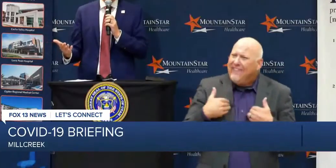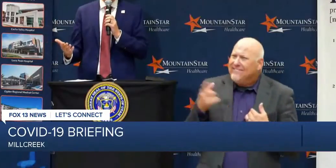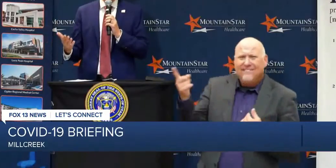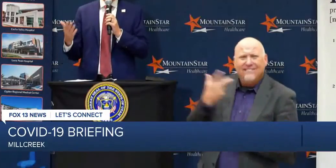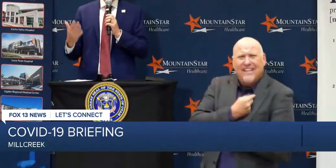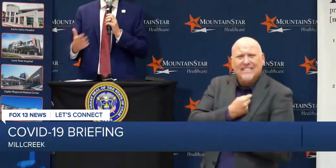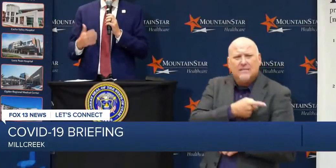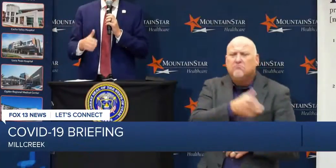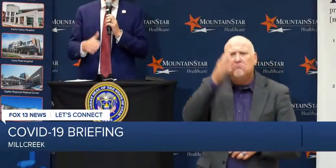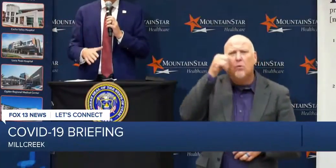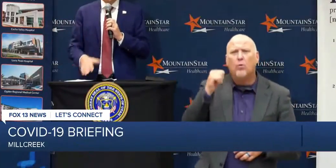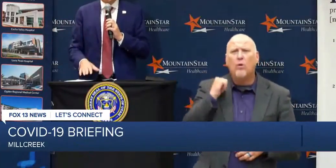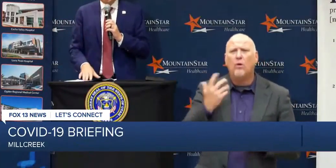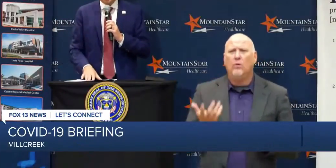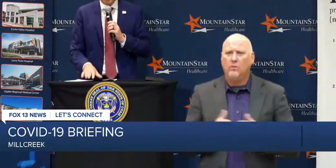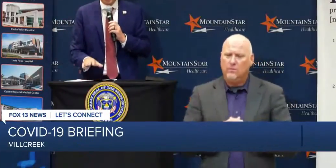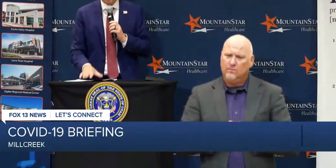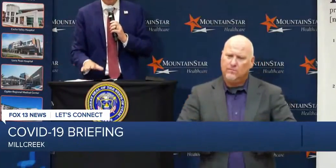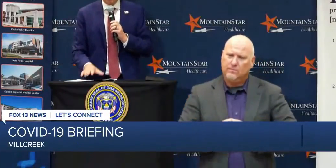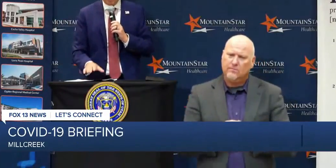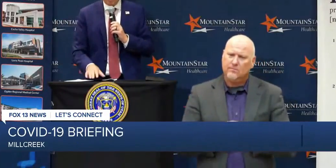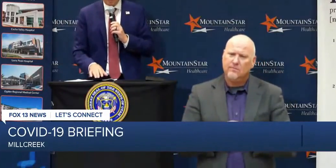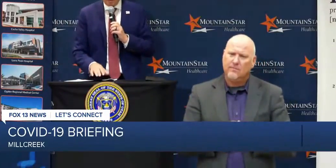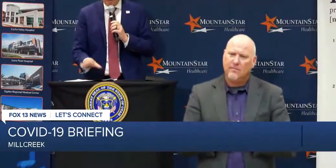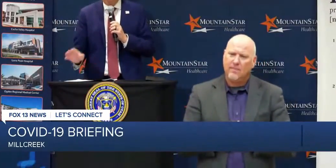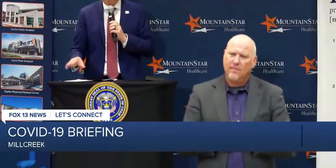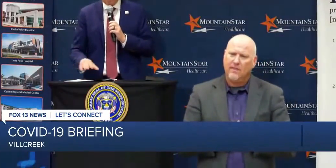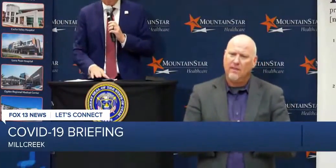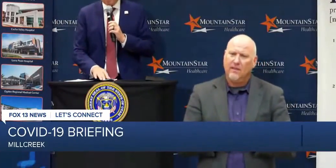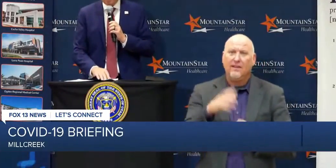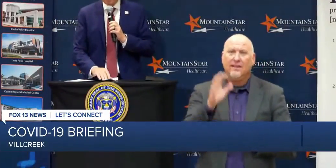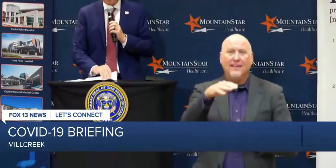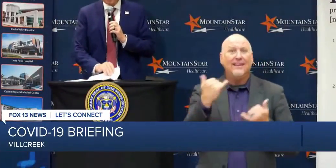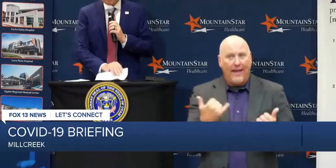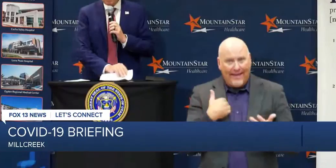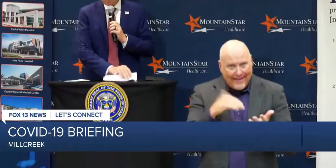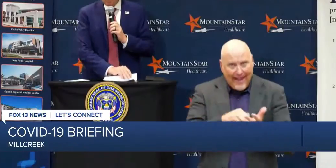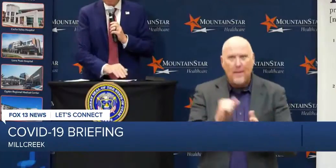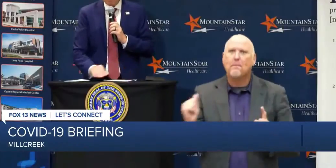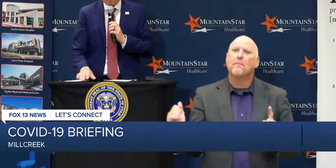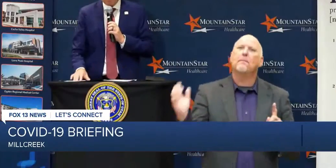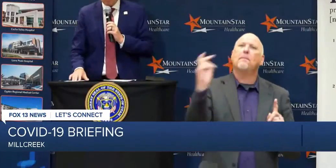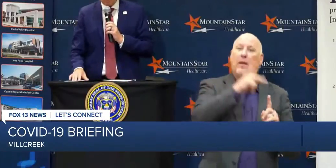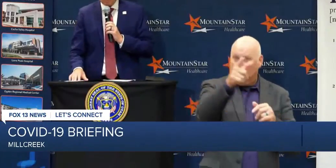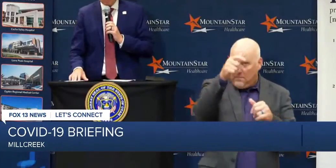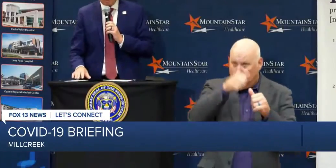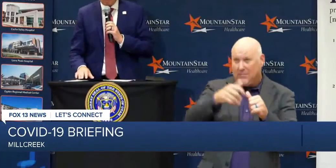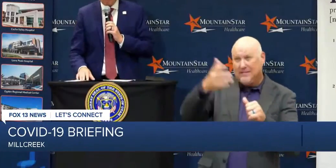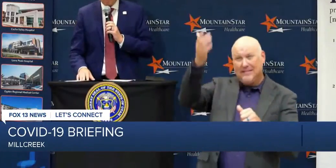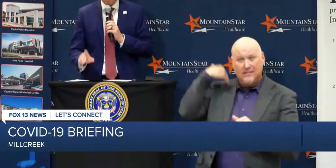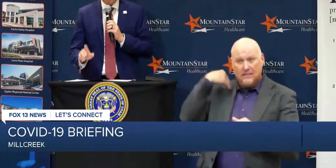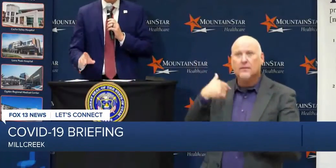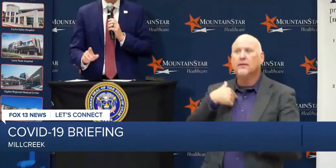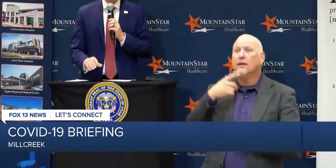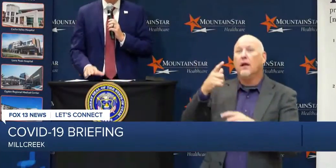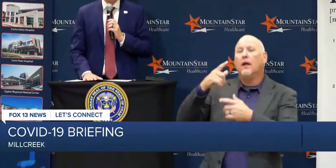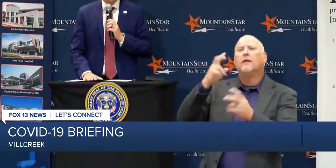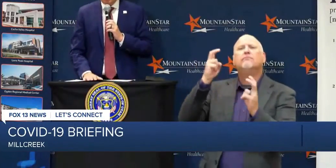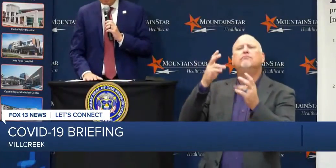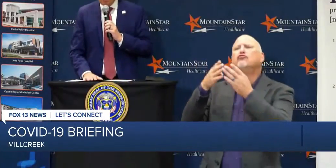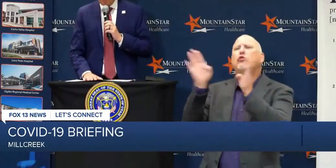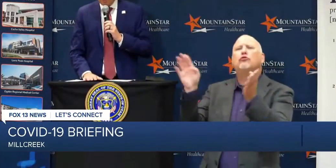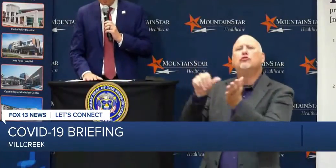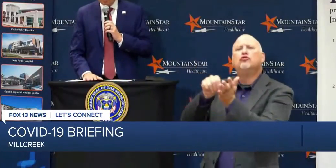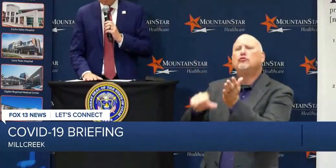get vaccinated. That's why we're doing this today. That's why we're here. Greg Bell is here to talk more about this. We'll turn some time over to him.